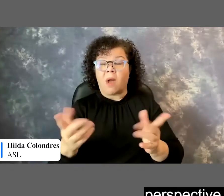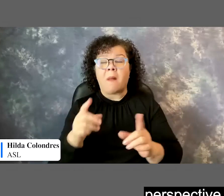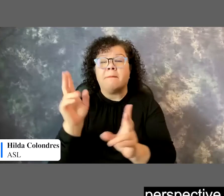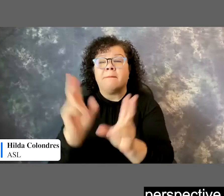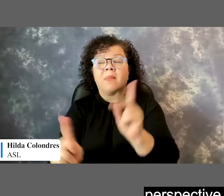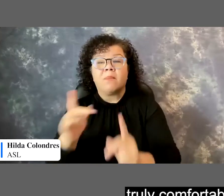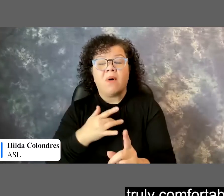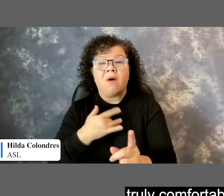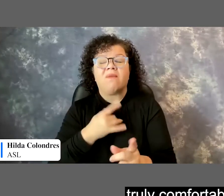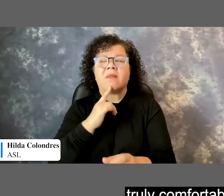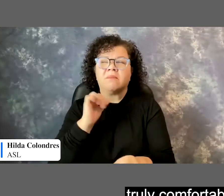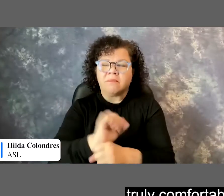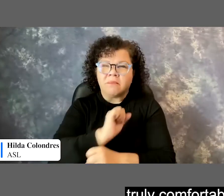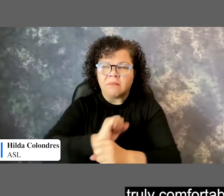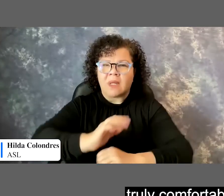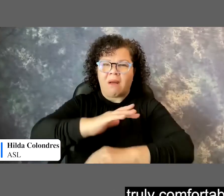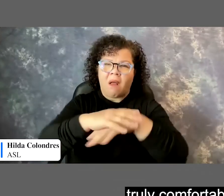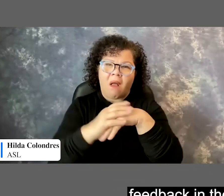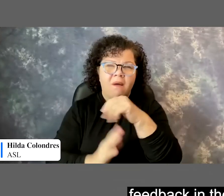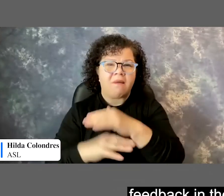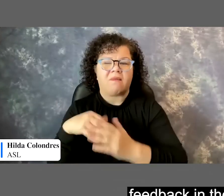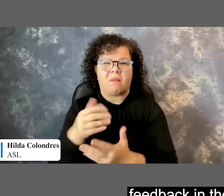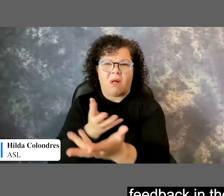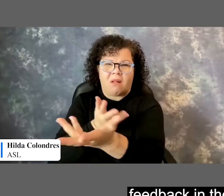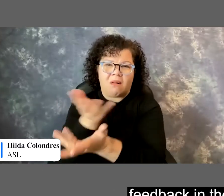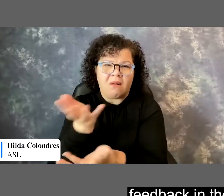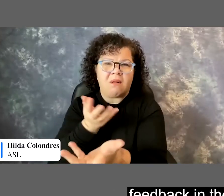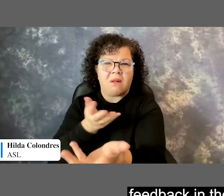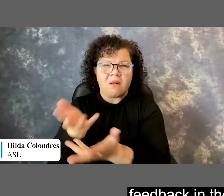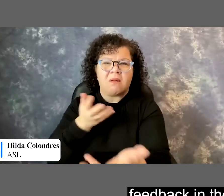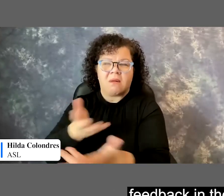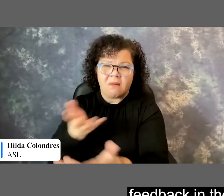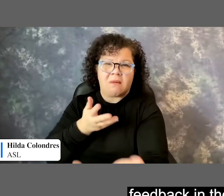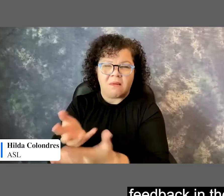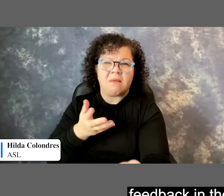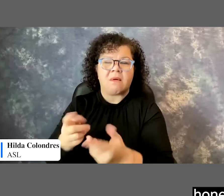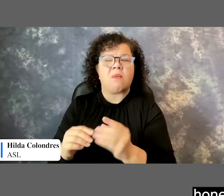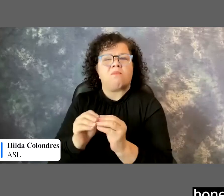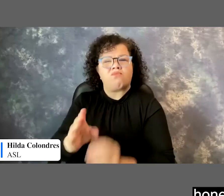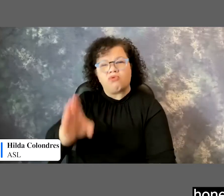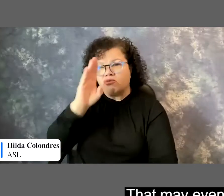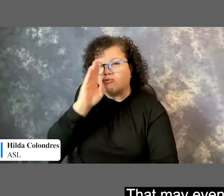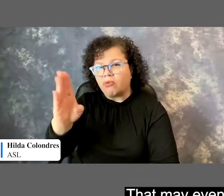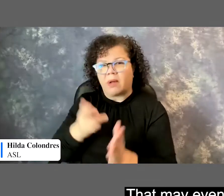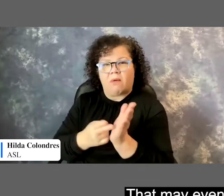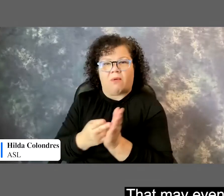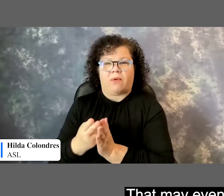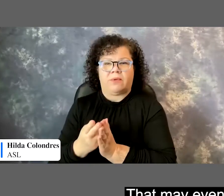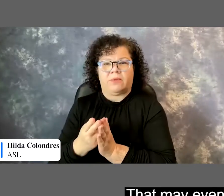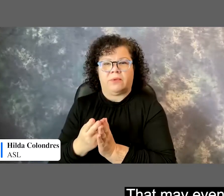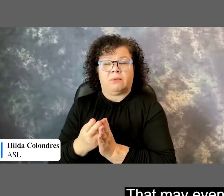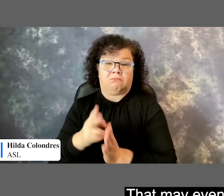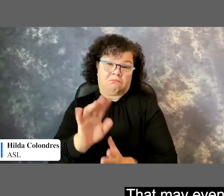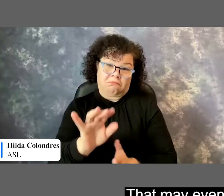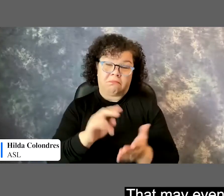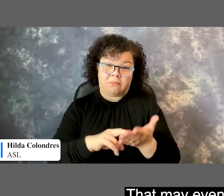feeling truly comfortable sharing honest feedback with us in the most direct and honest way. That may even